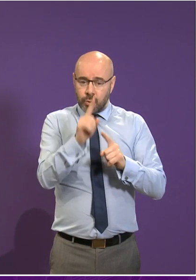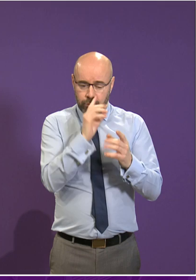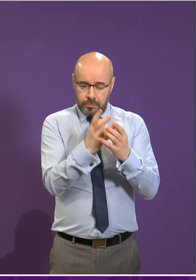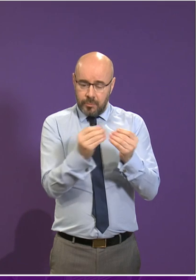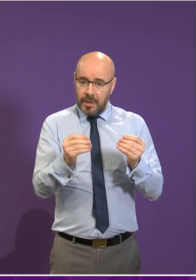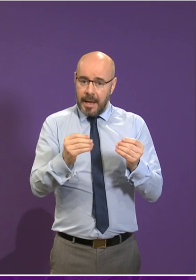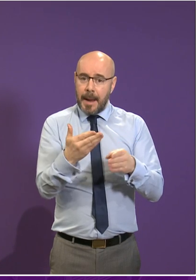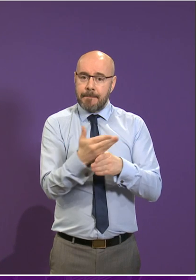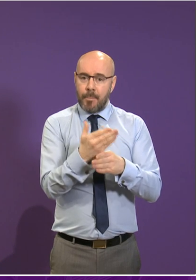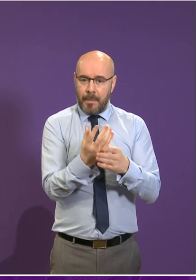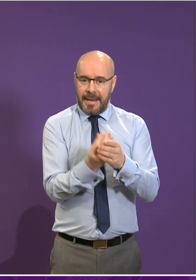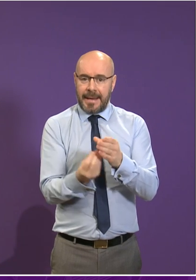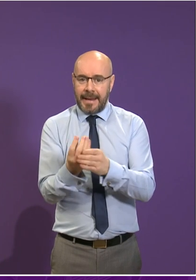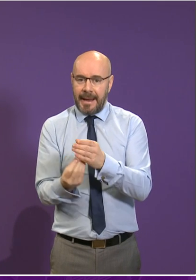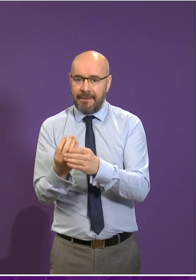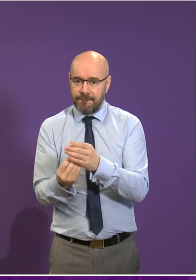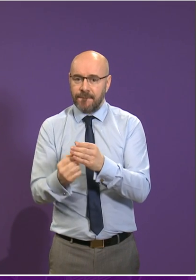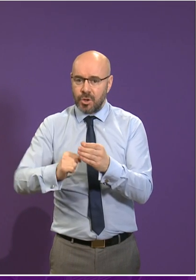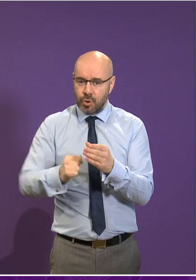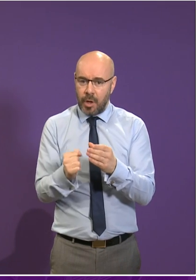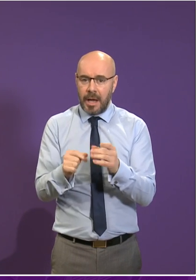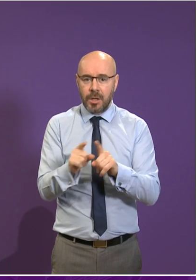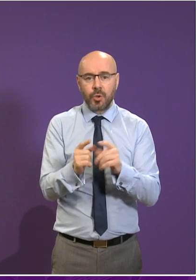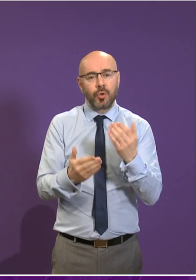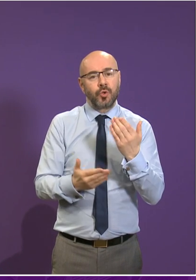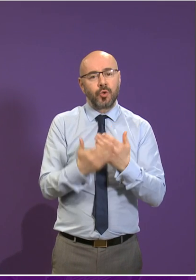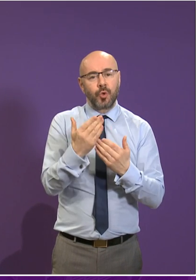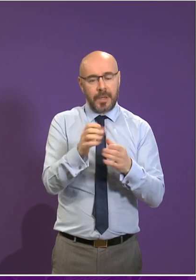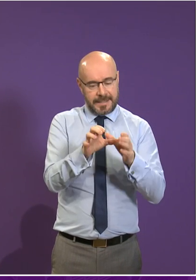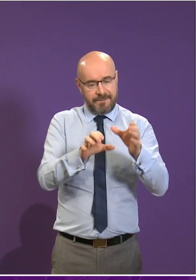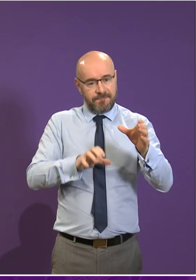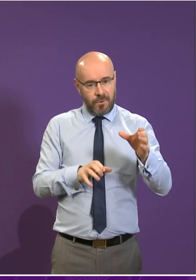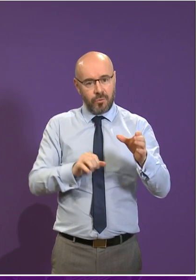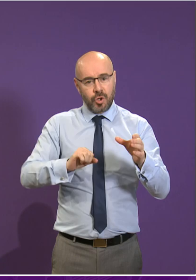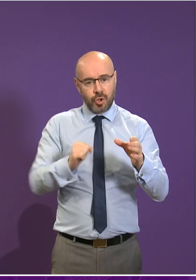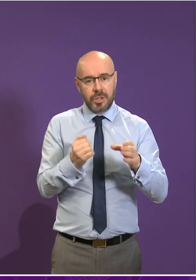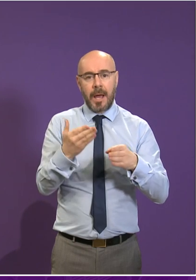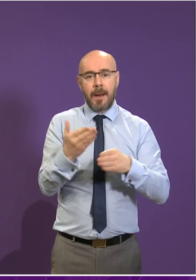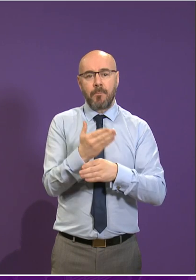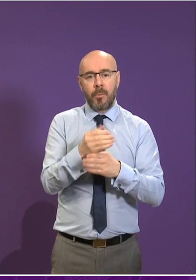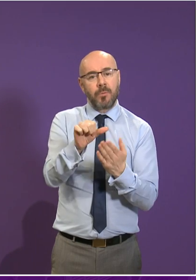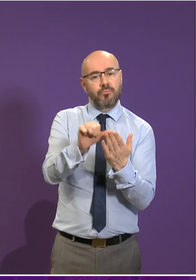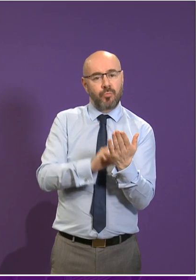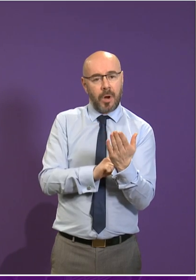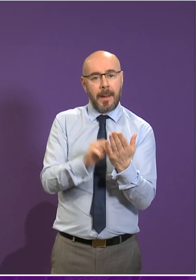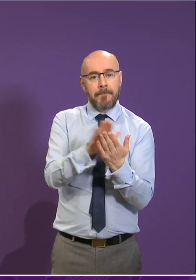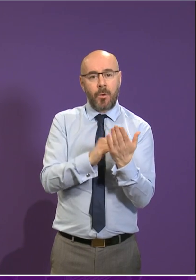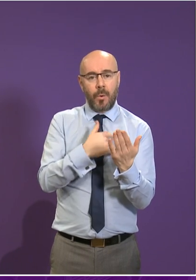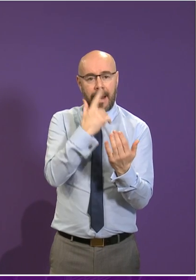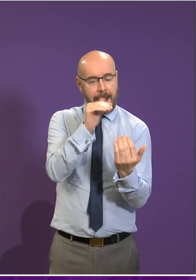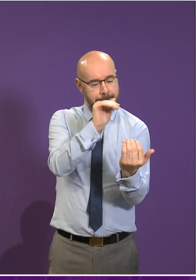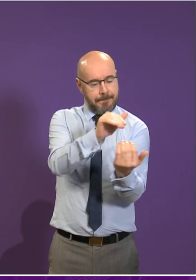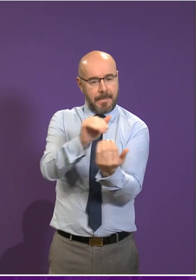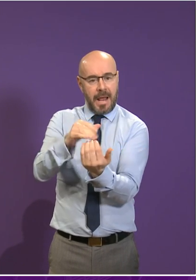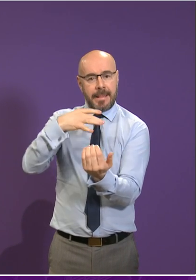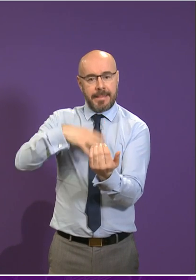disabled people, and our new devolved Scottish Employability Programme will give high quality support tailored to the needs of disabled